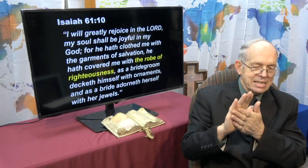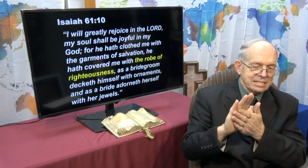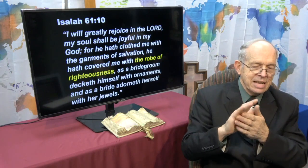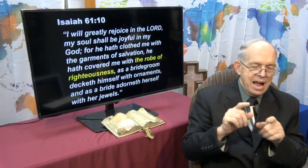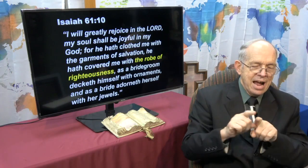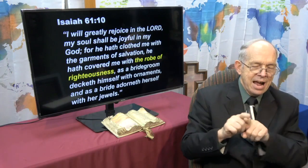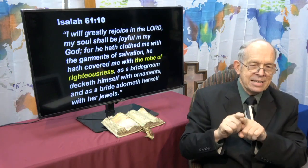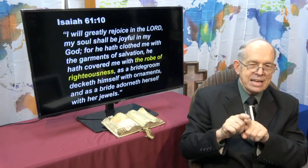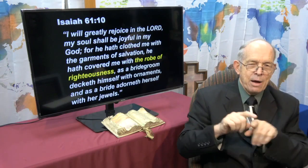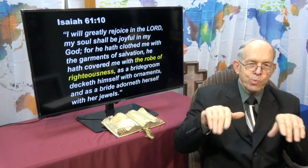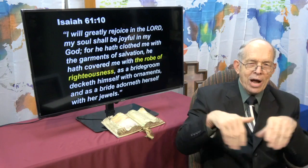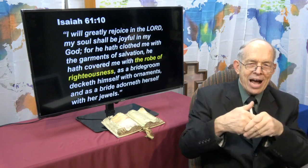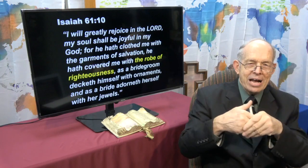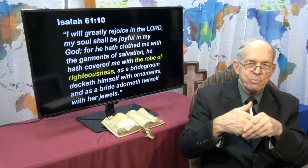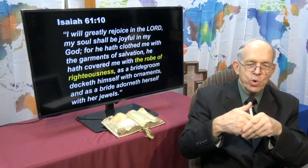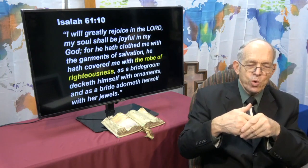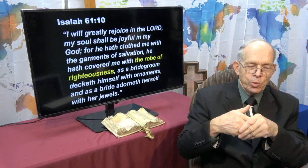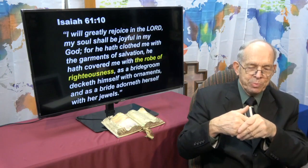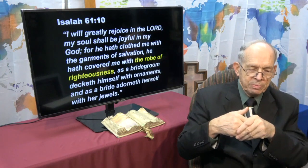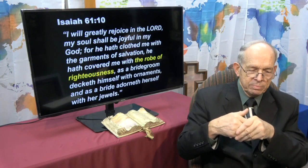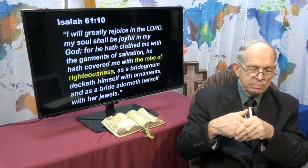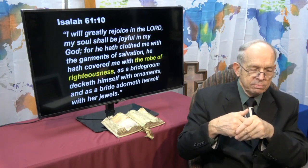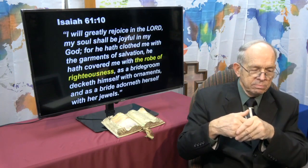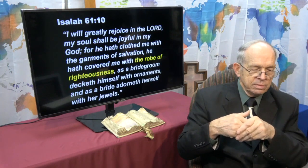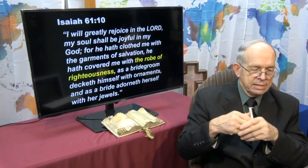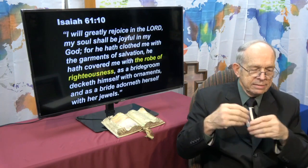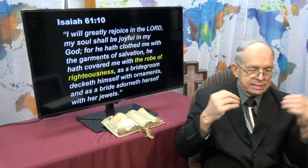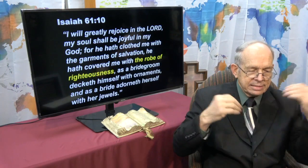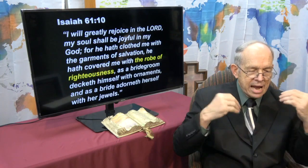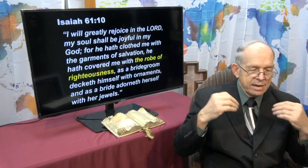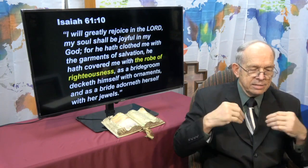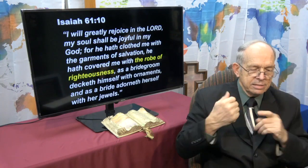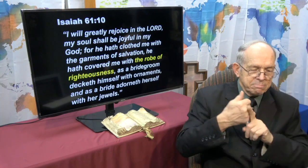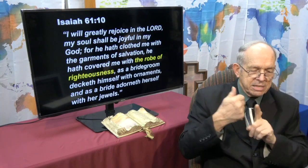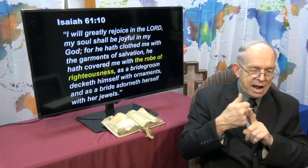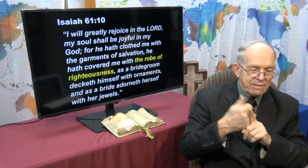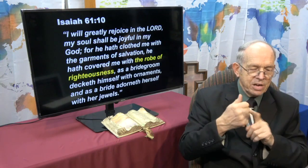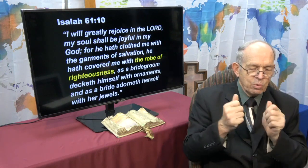righteousness as a bridegroom. Death himself with